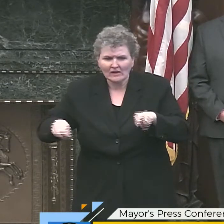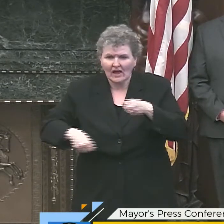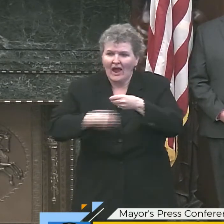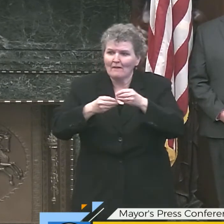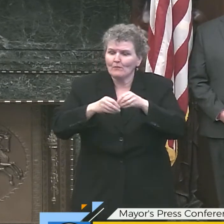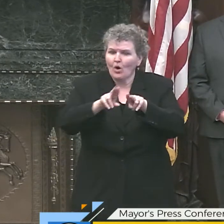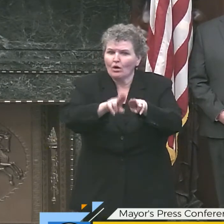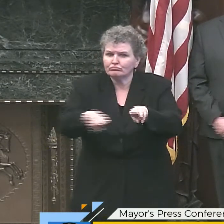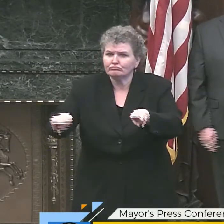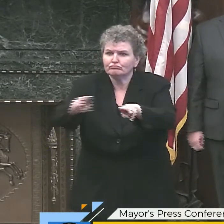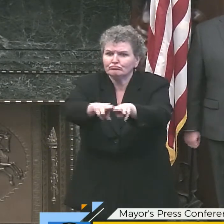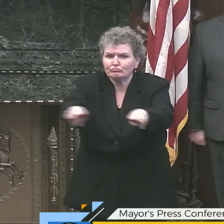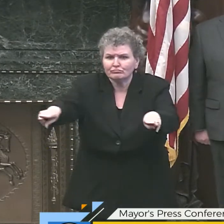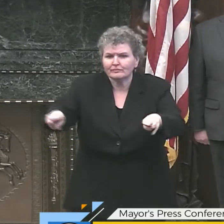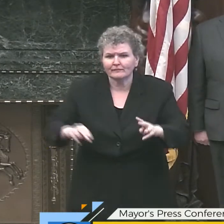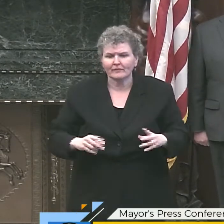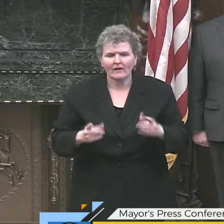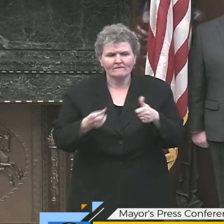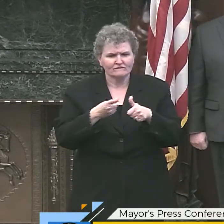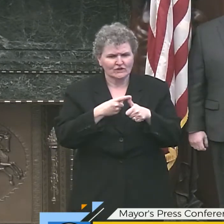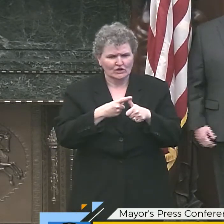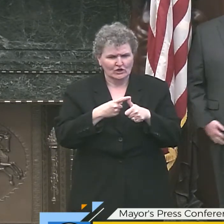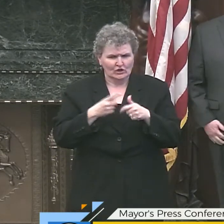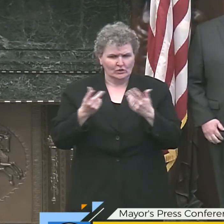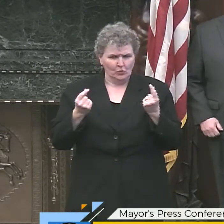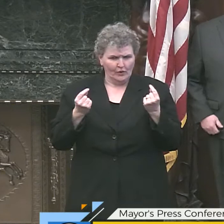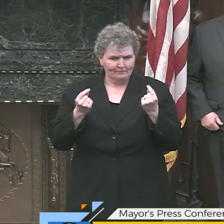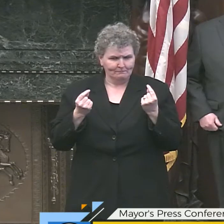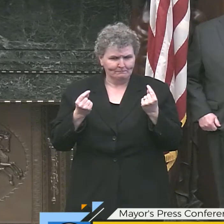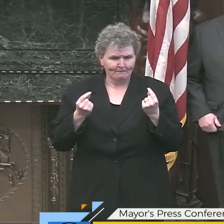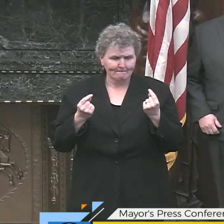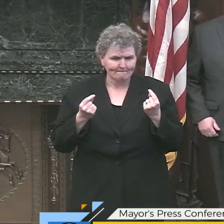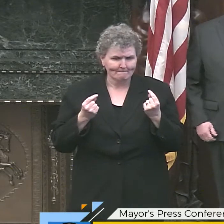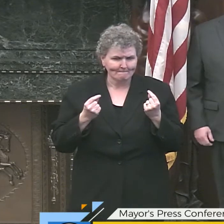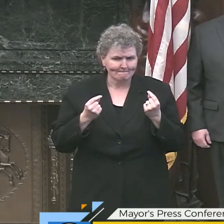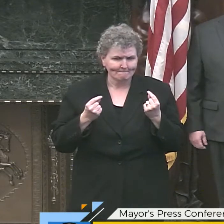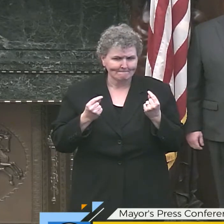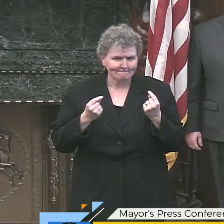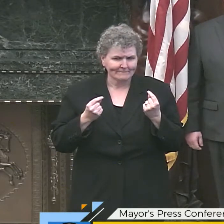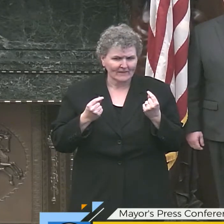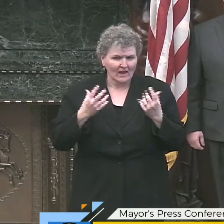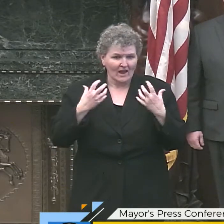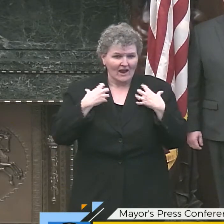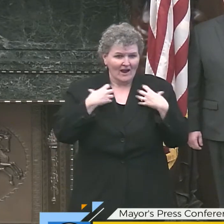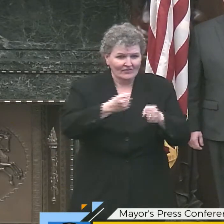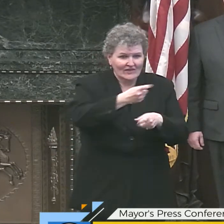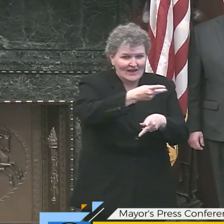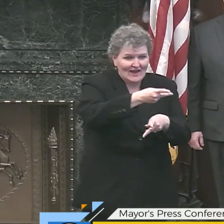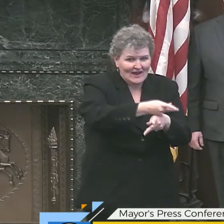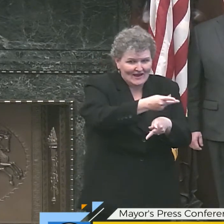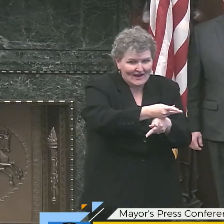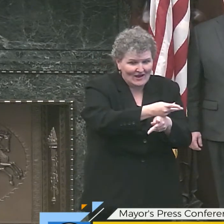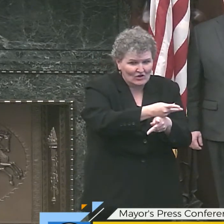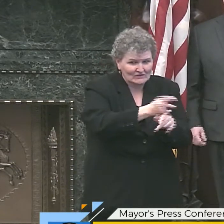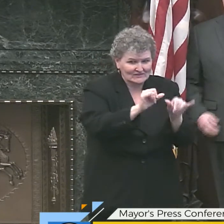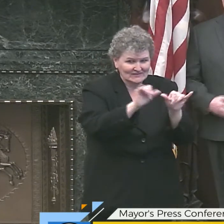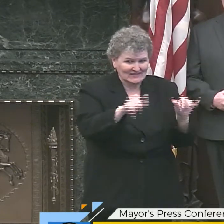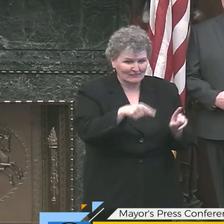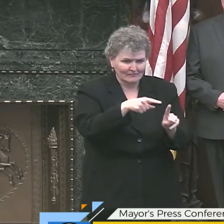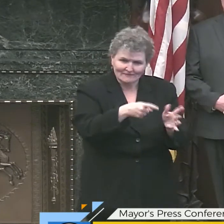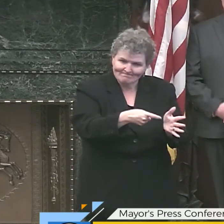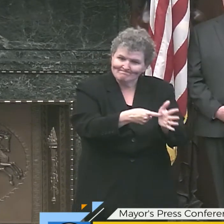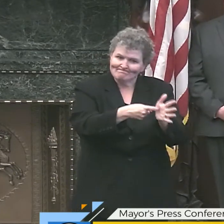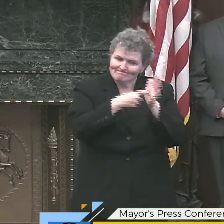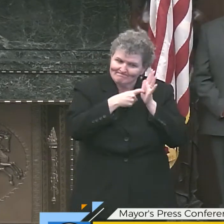Yeah, the first step is to try to reduce the demand on the healthcare system, and that's what the social distancing is about. The second step is